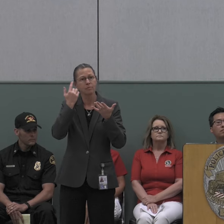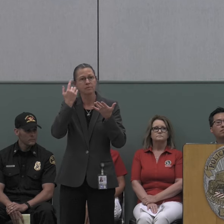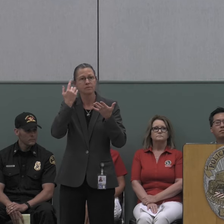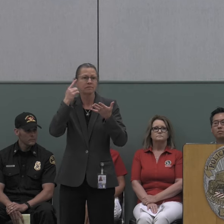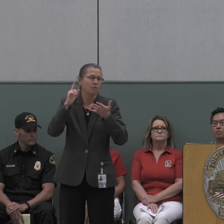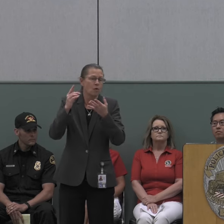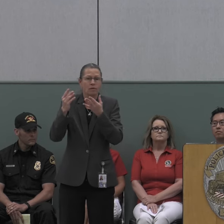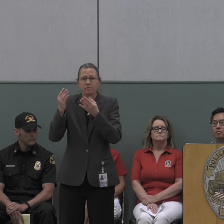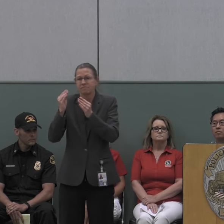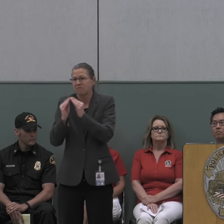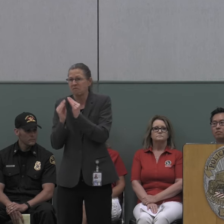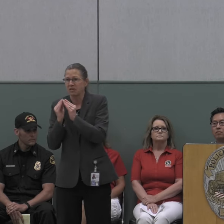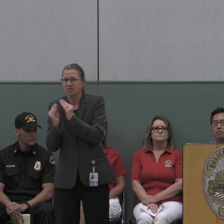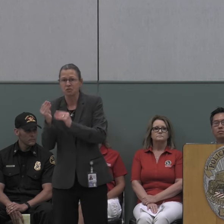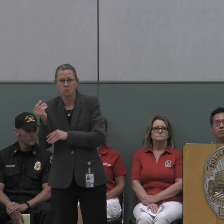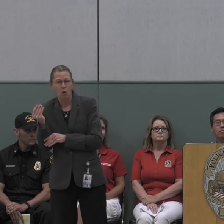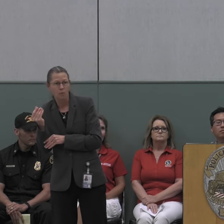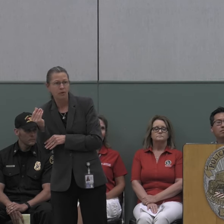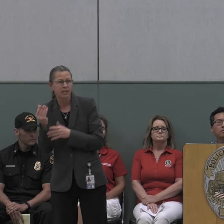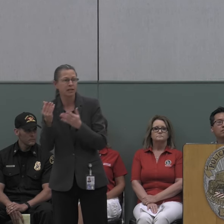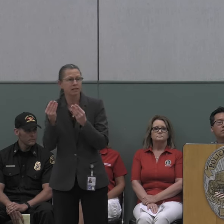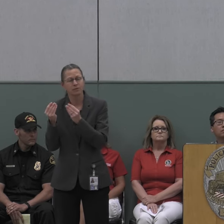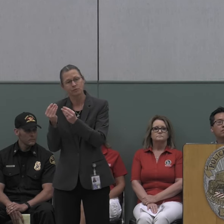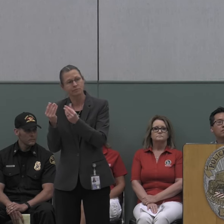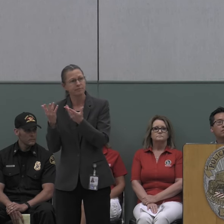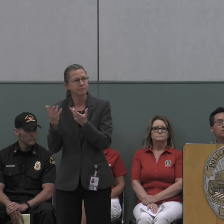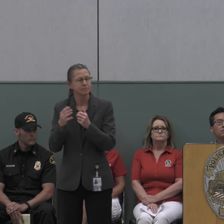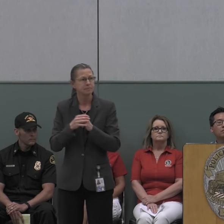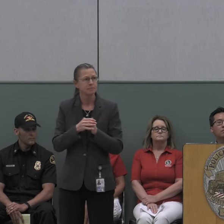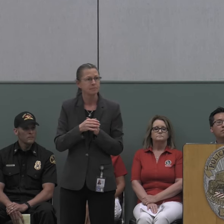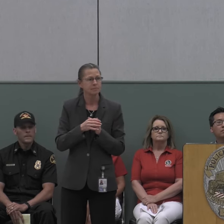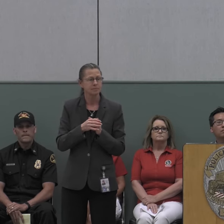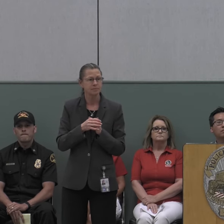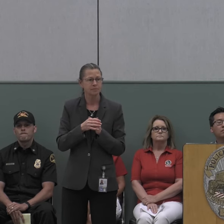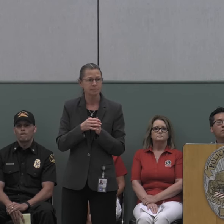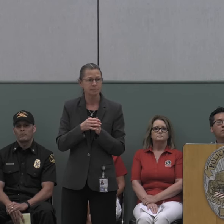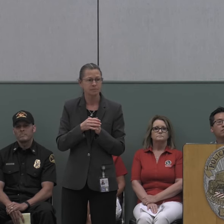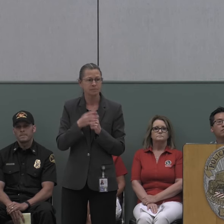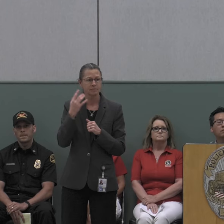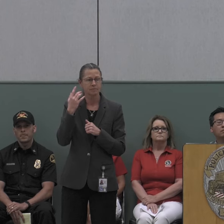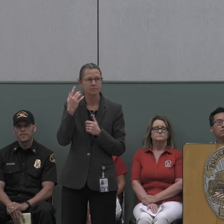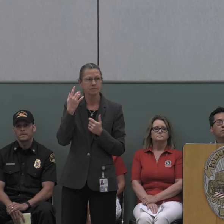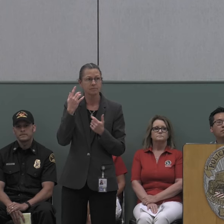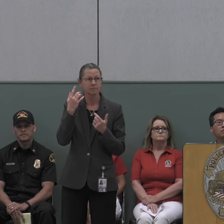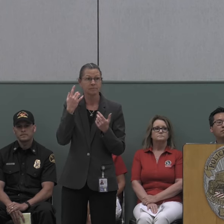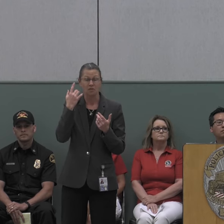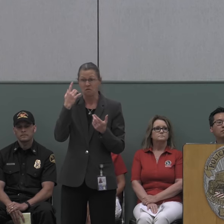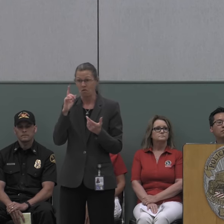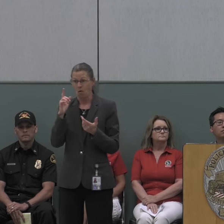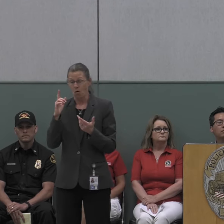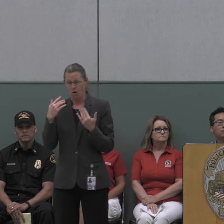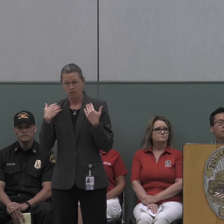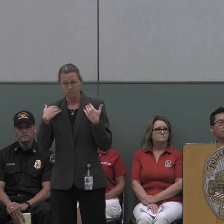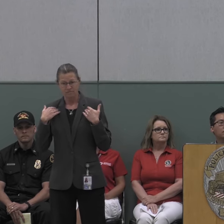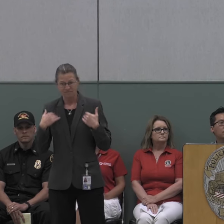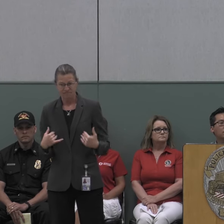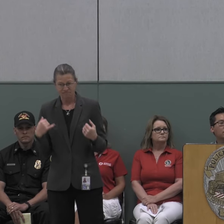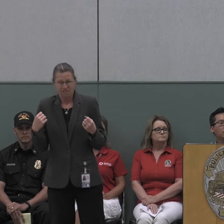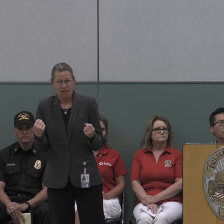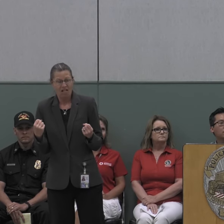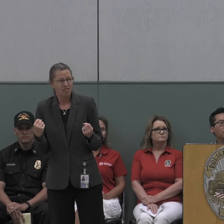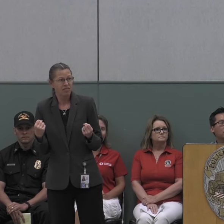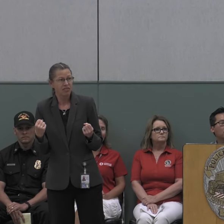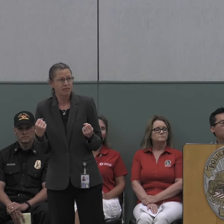property, or from emotional wellness to insurance